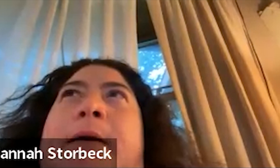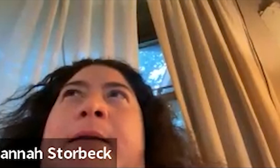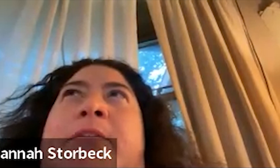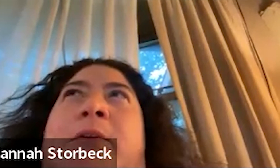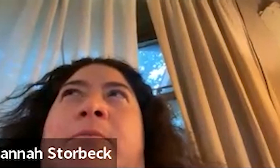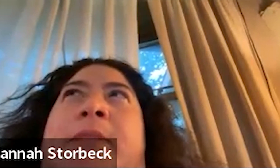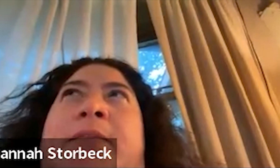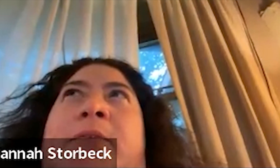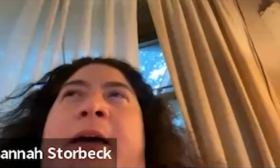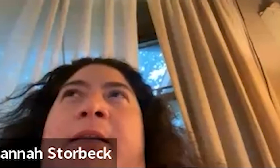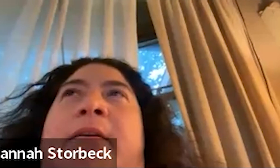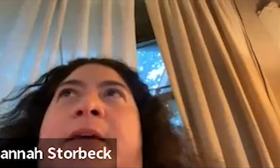I don't think so yet, because